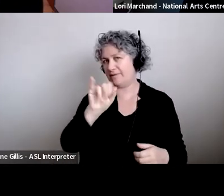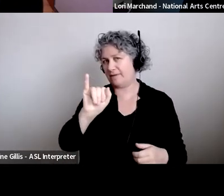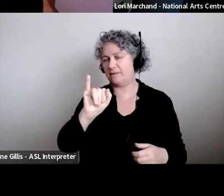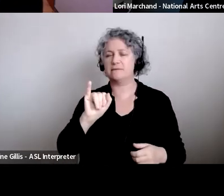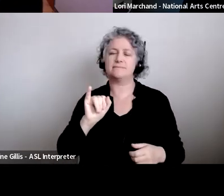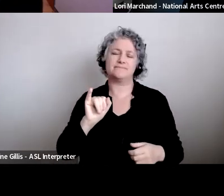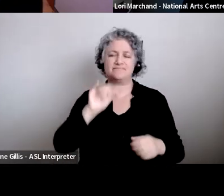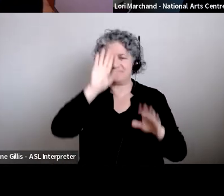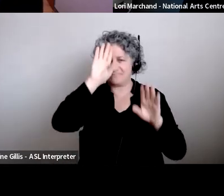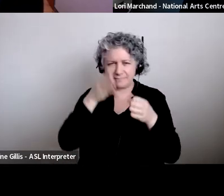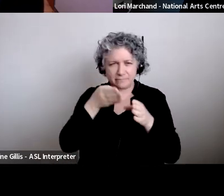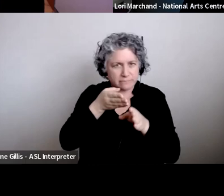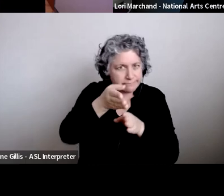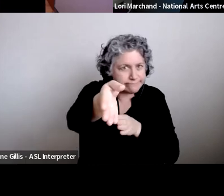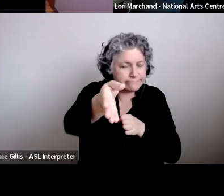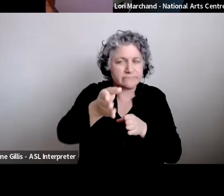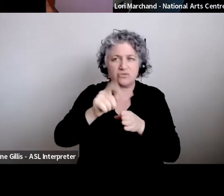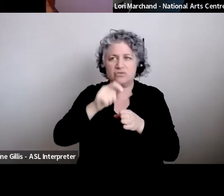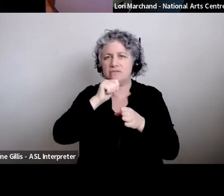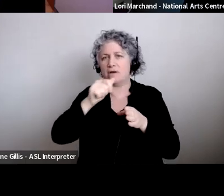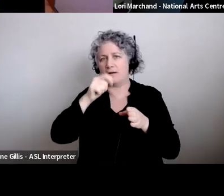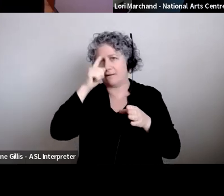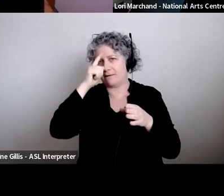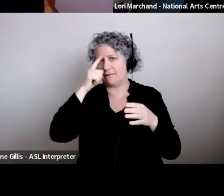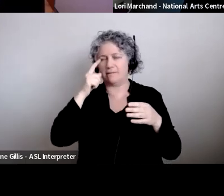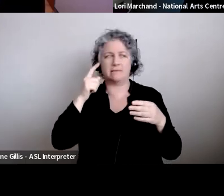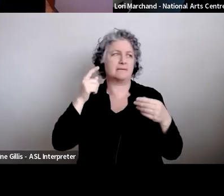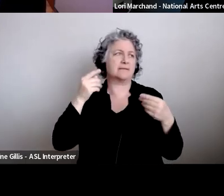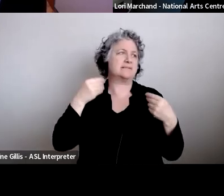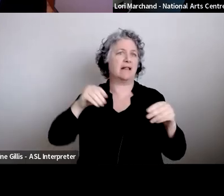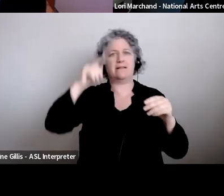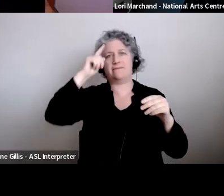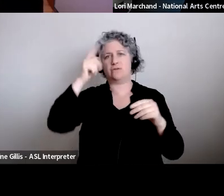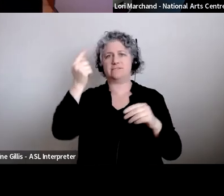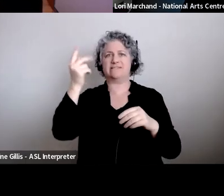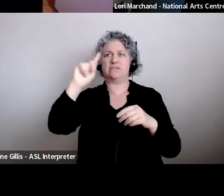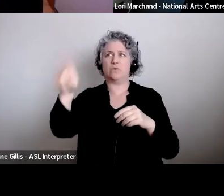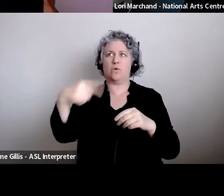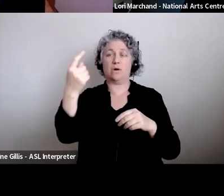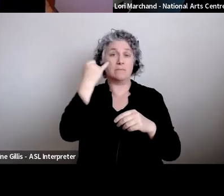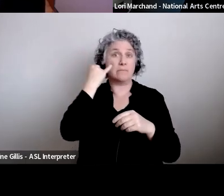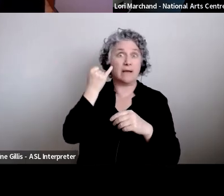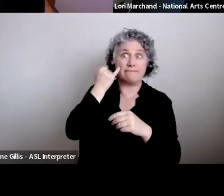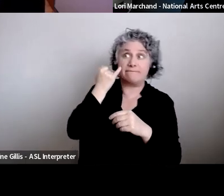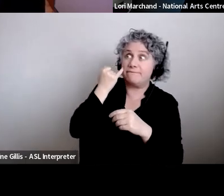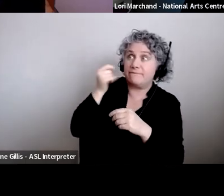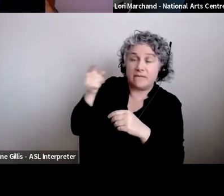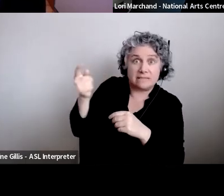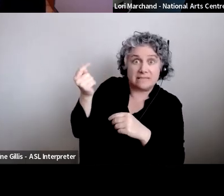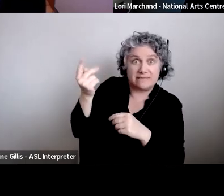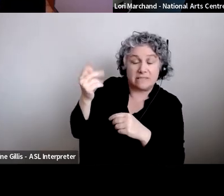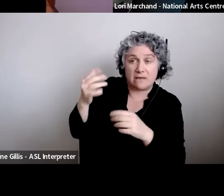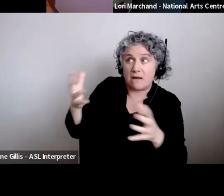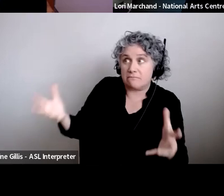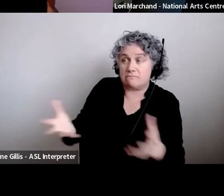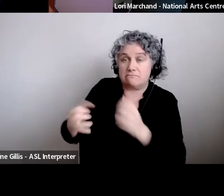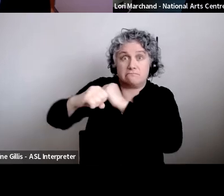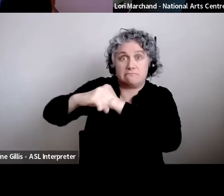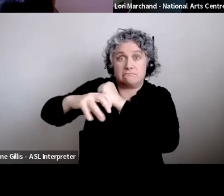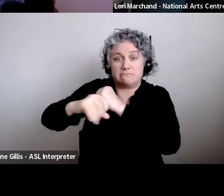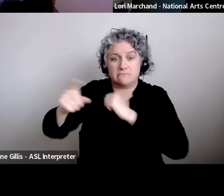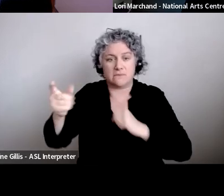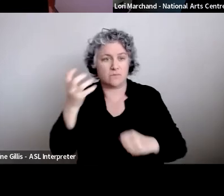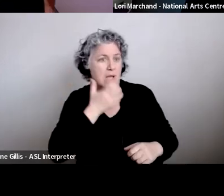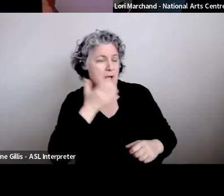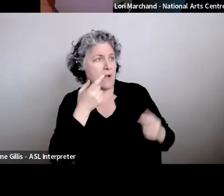you know, selling out for TV. But if TV can help us promote more people saying, wow, that happened on stage. That's